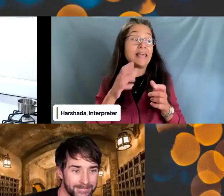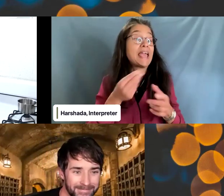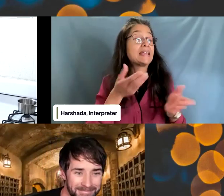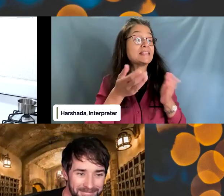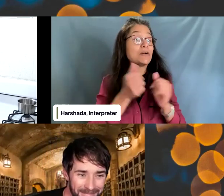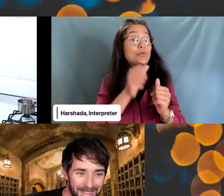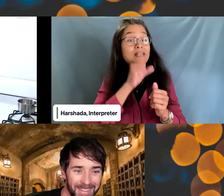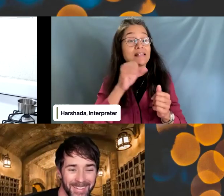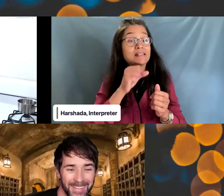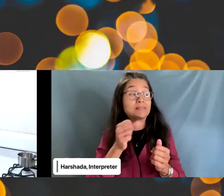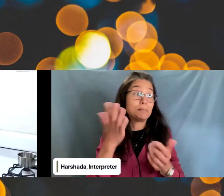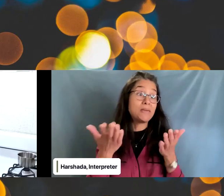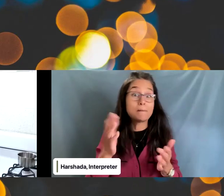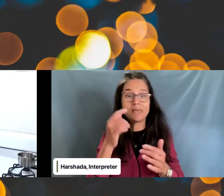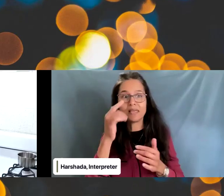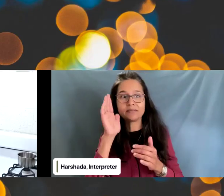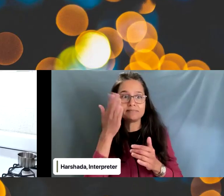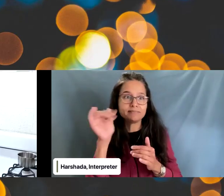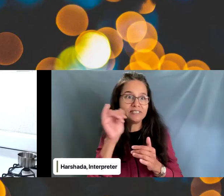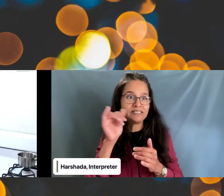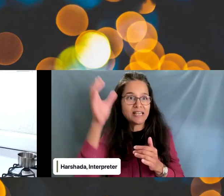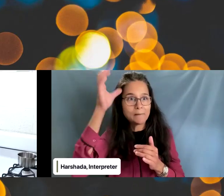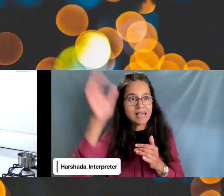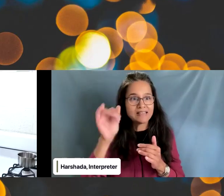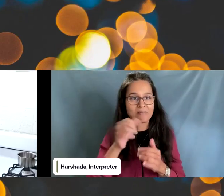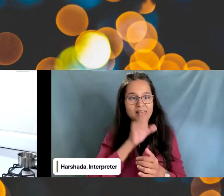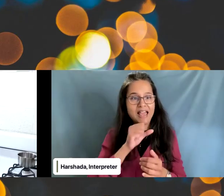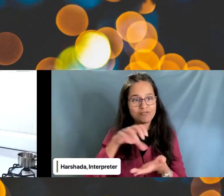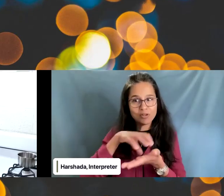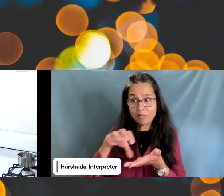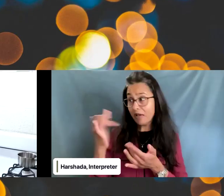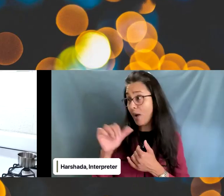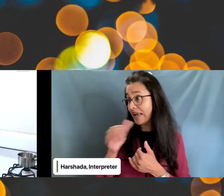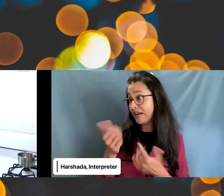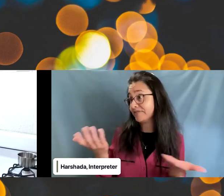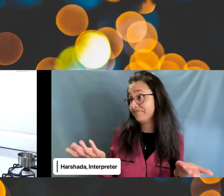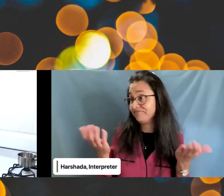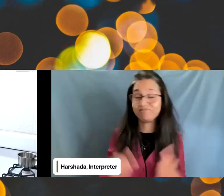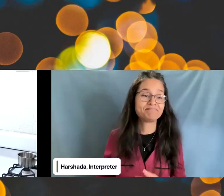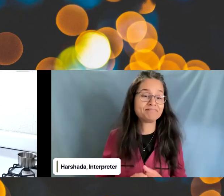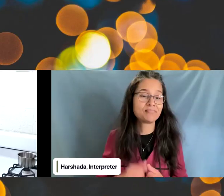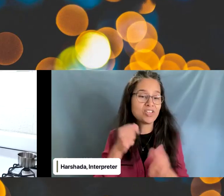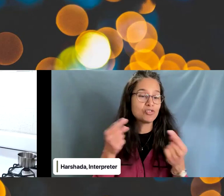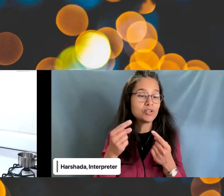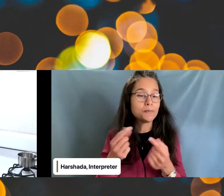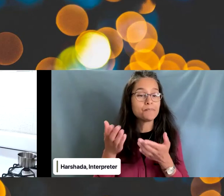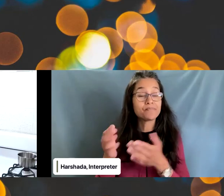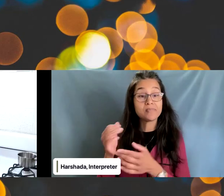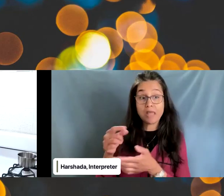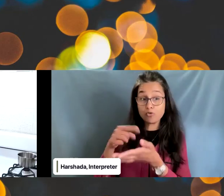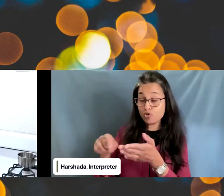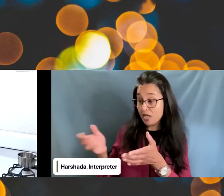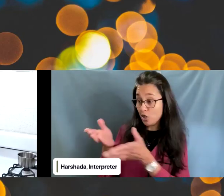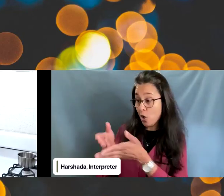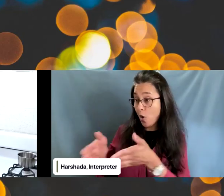Yeah. All right. For those of you melting your butter, check that it doesn't burn. For those